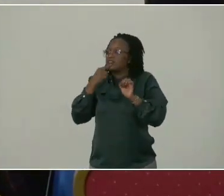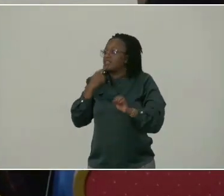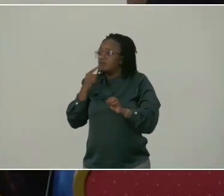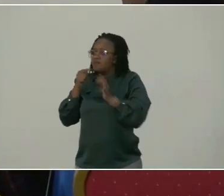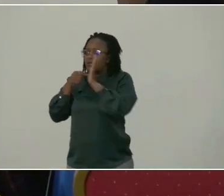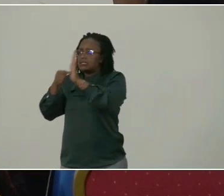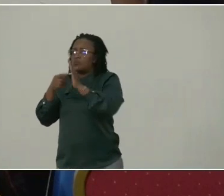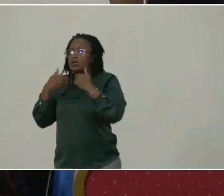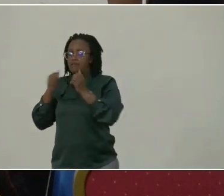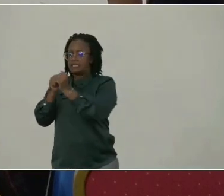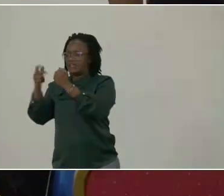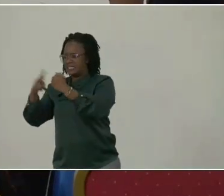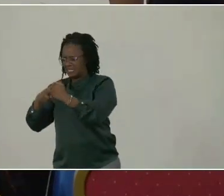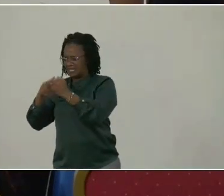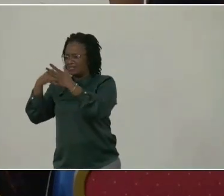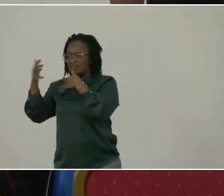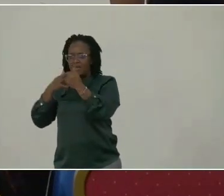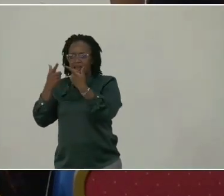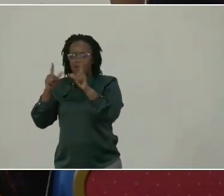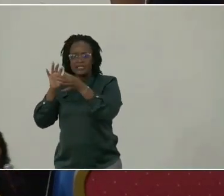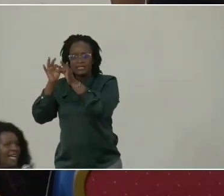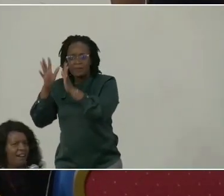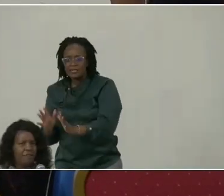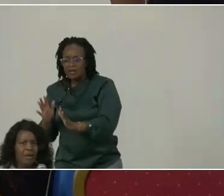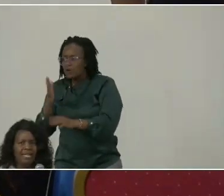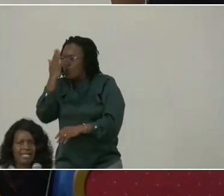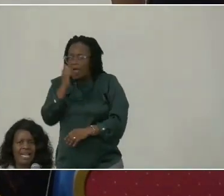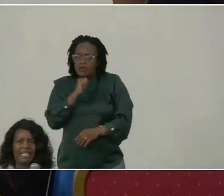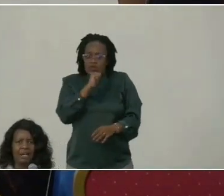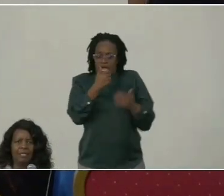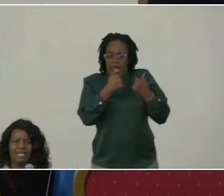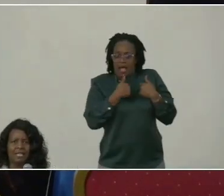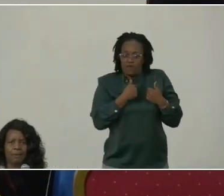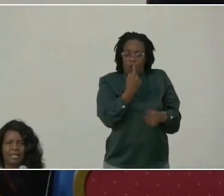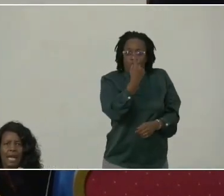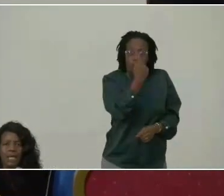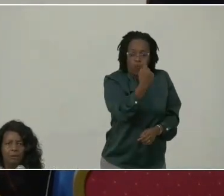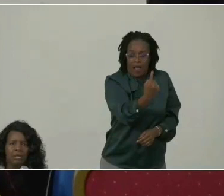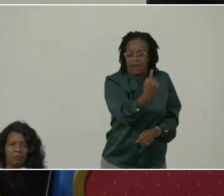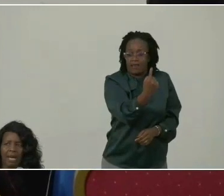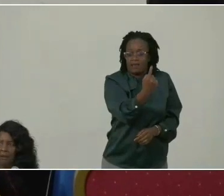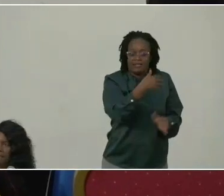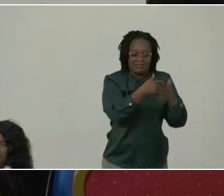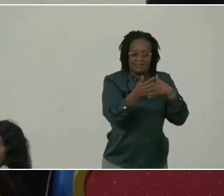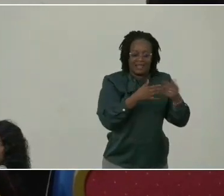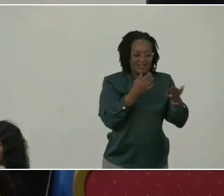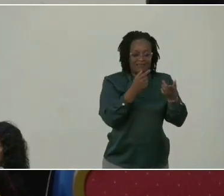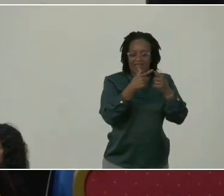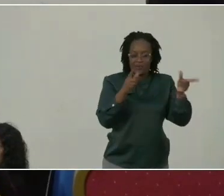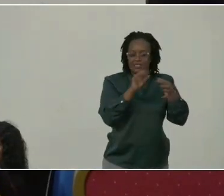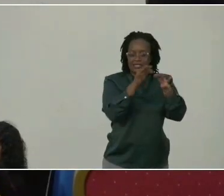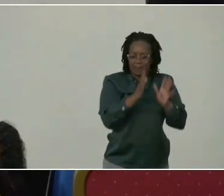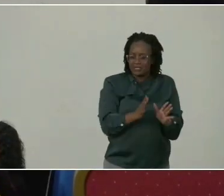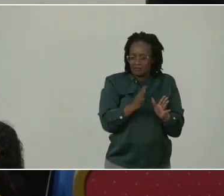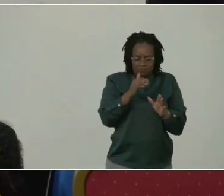17 sign language interpreters, why can't I have one sign language interpreter within my office or